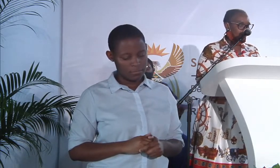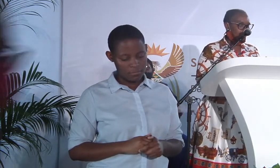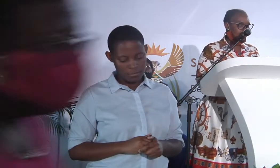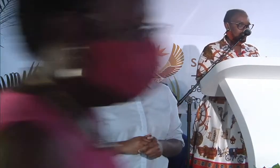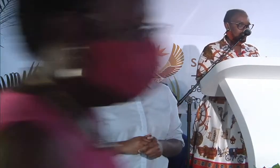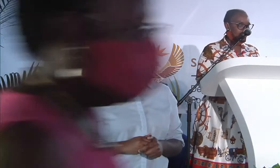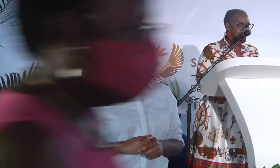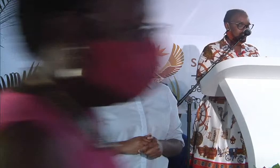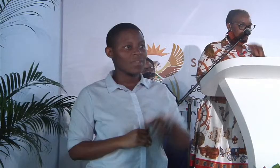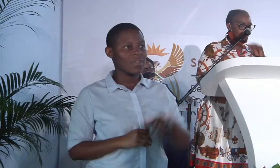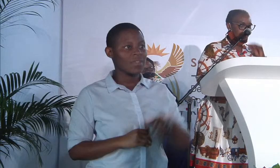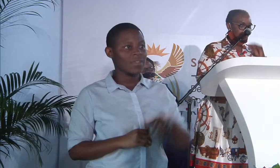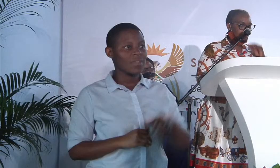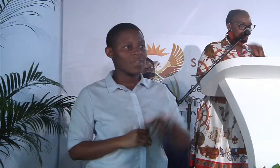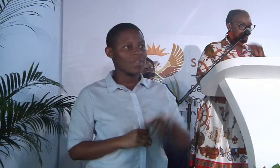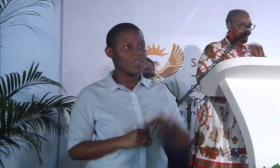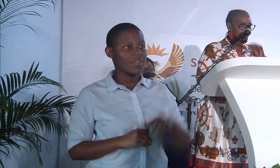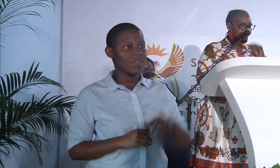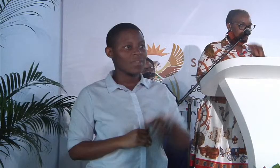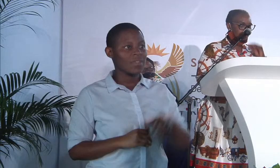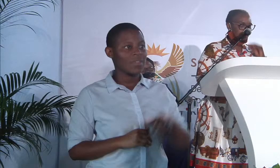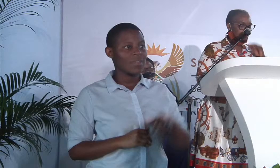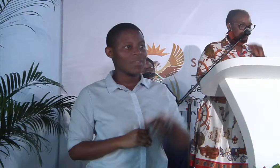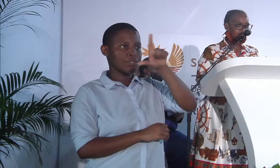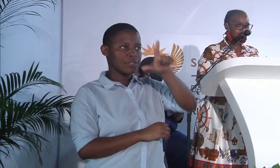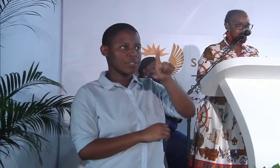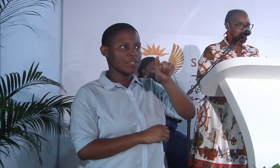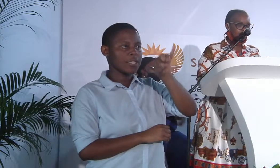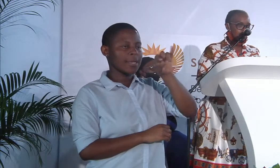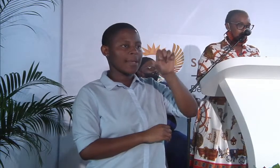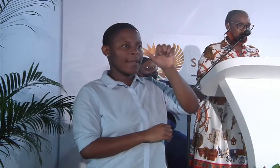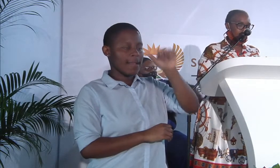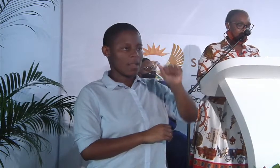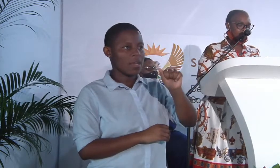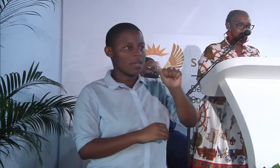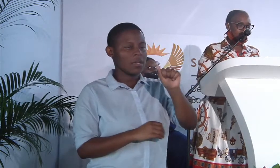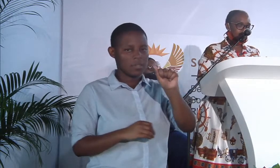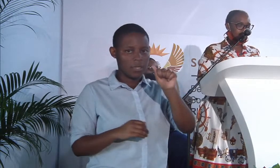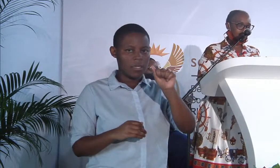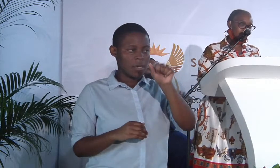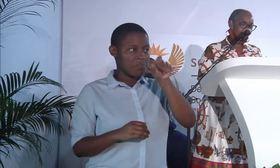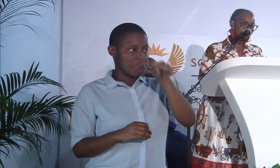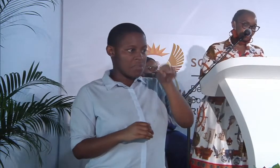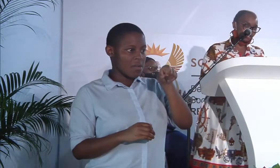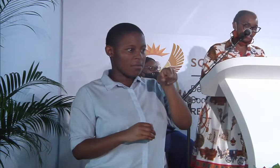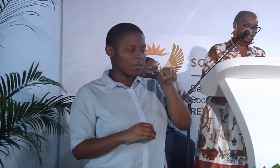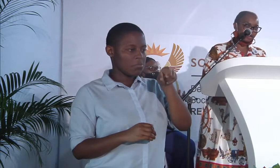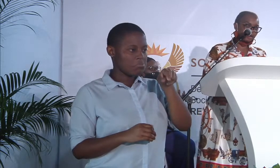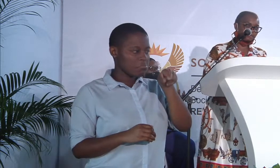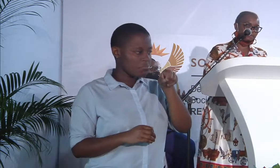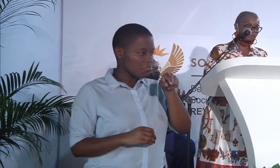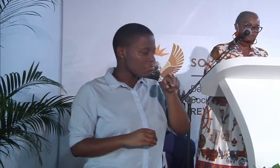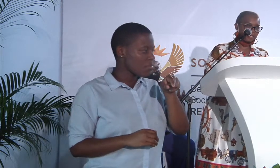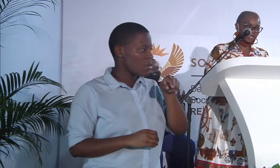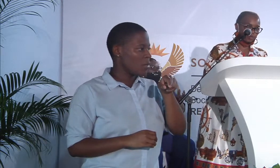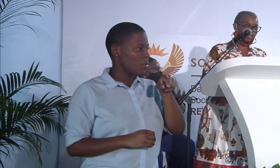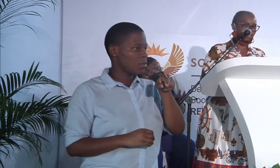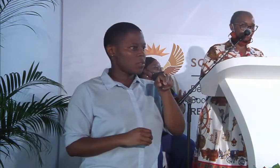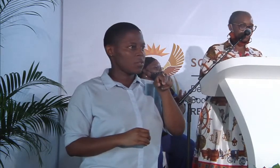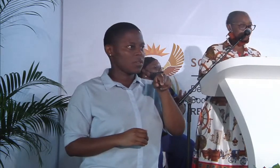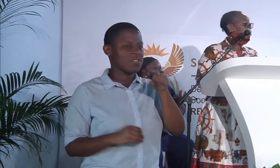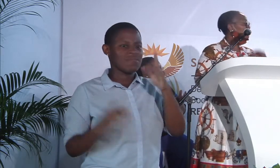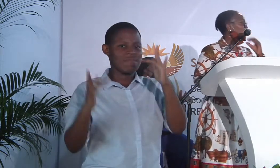Ma'am Angela McBride, the Executive Director of the South African